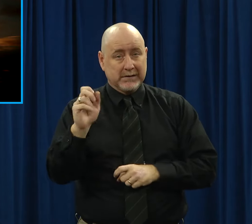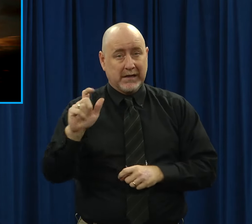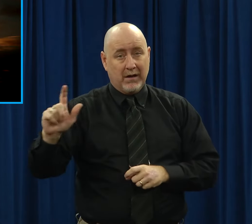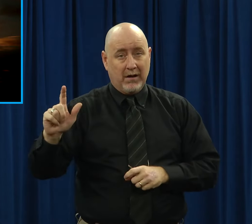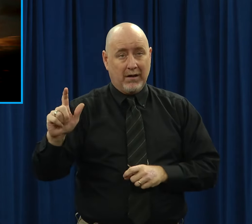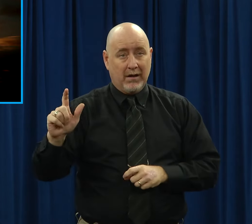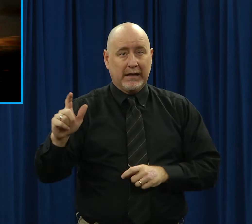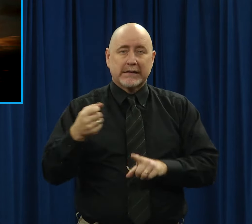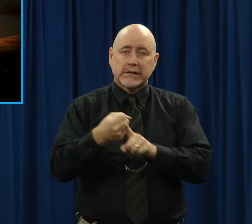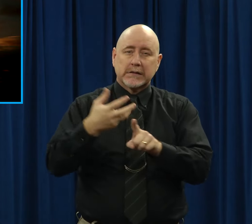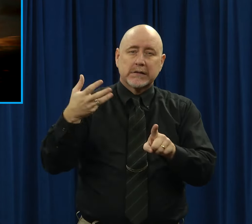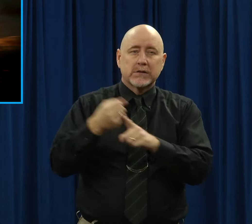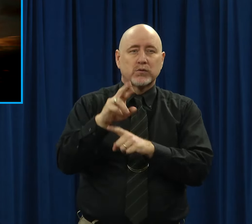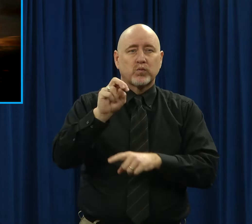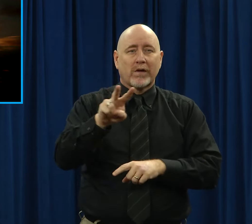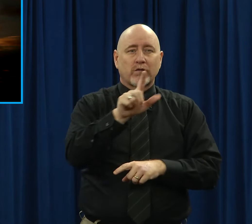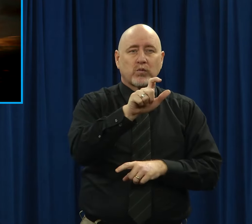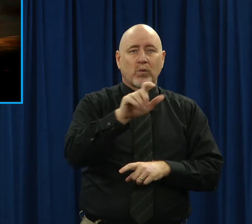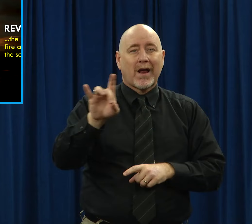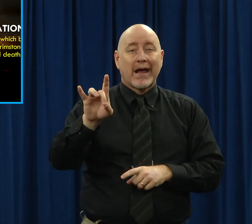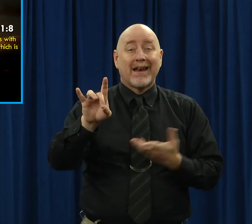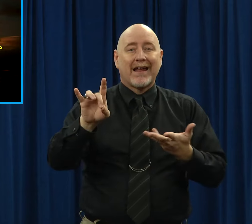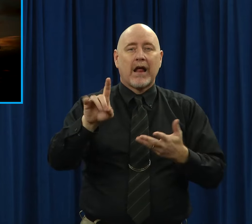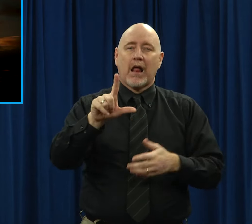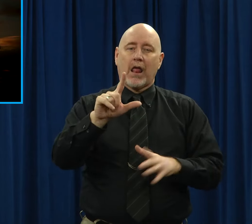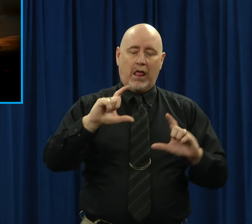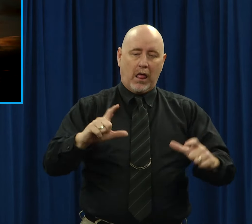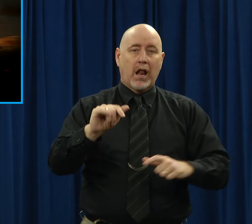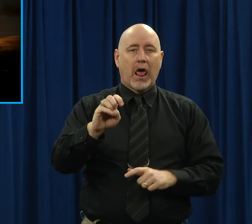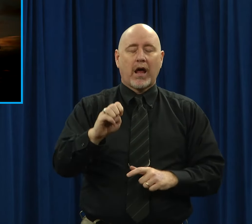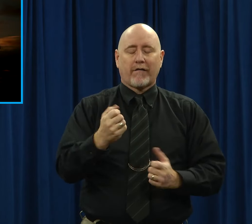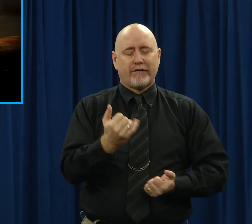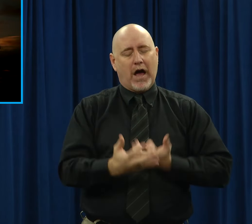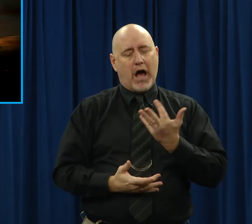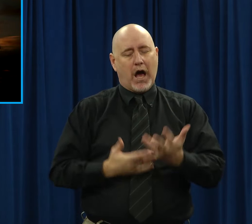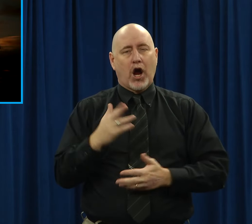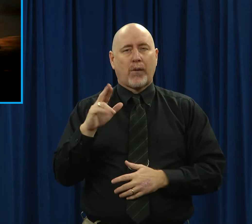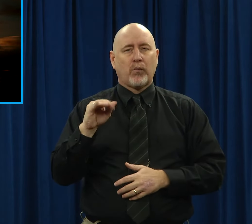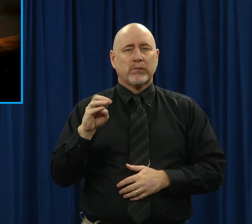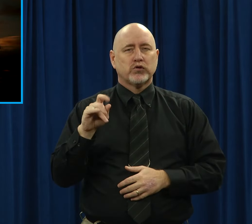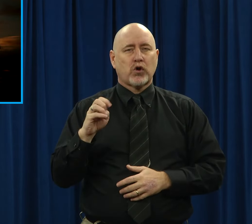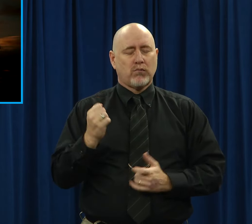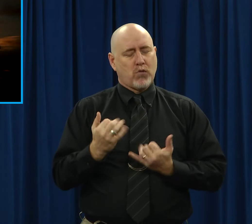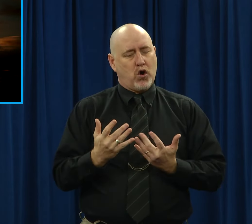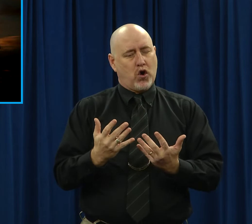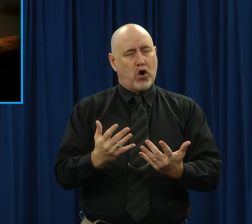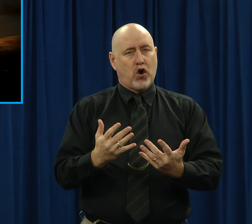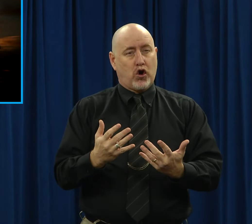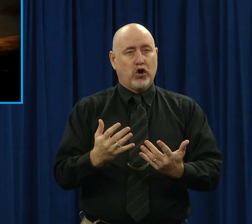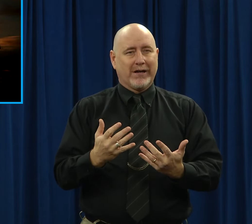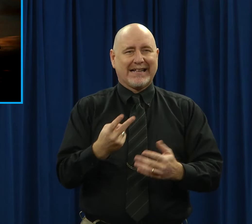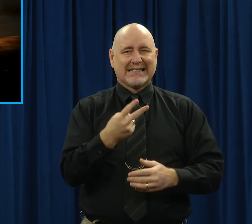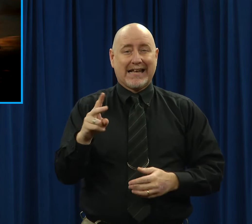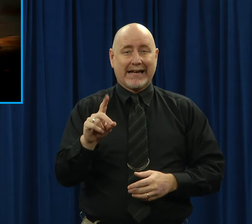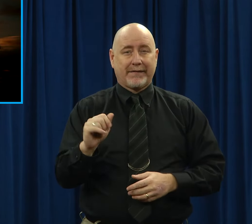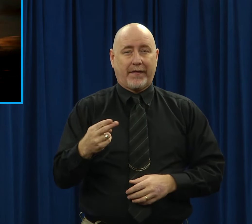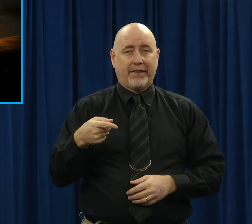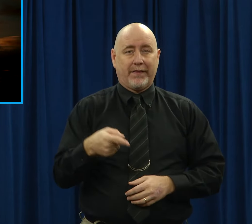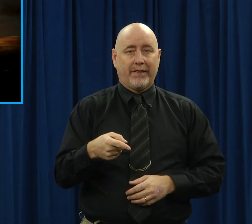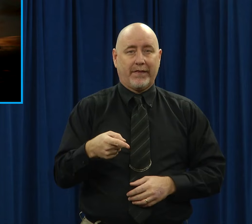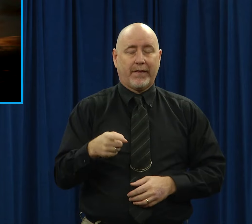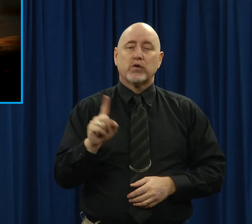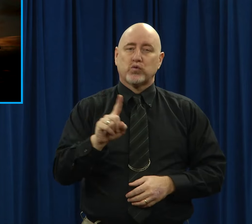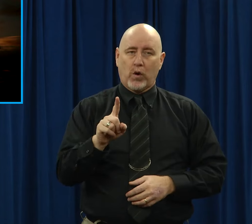torment. It's hell. It's described in Revelation 21:8 as the lake which burns with fire and brimstone, which is